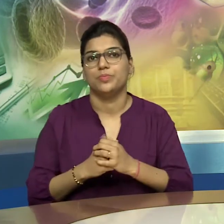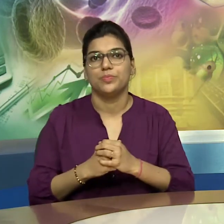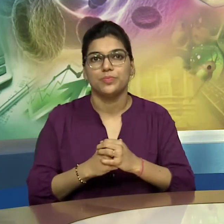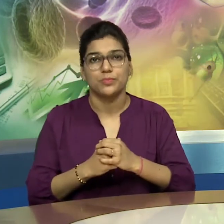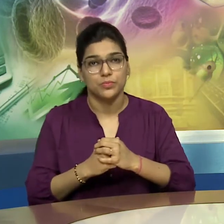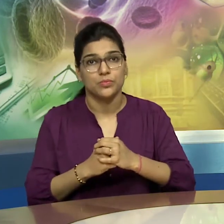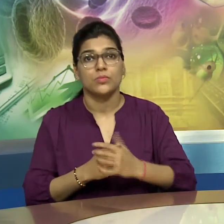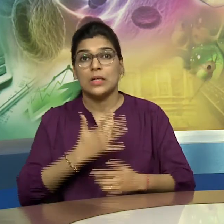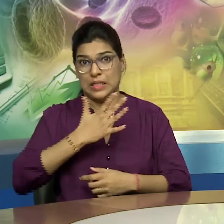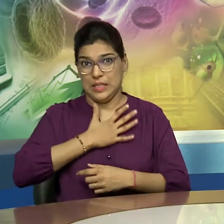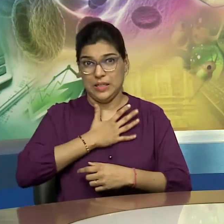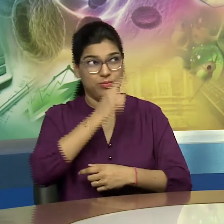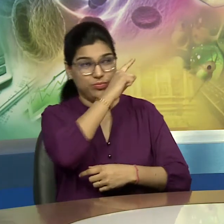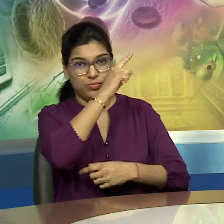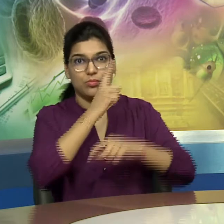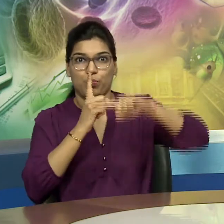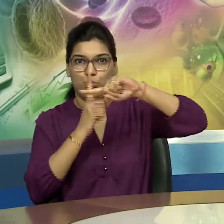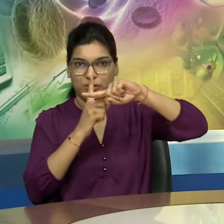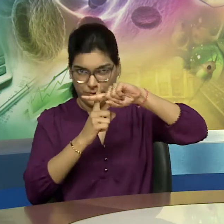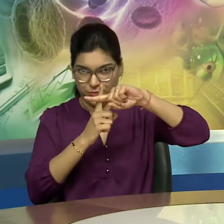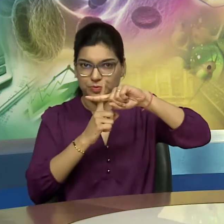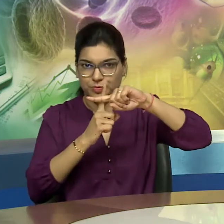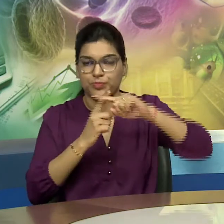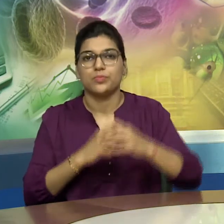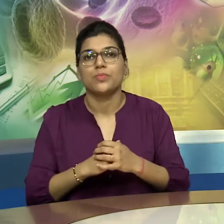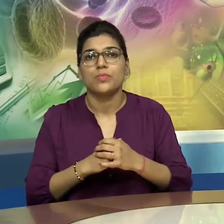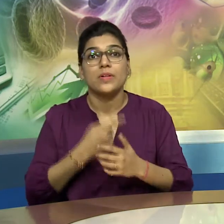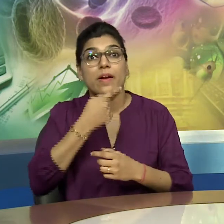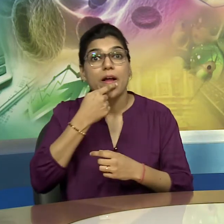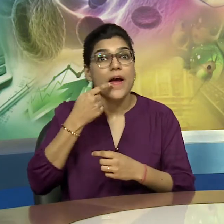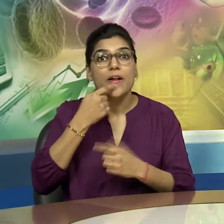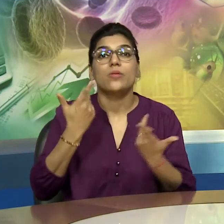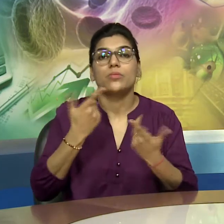Now this is another picture you can see on the screen. With the red